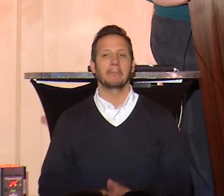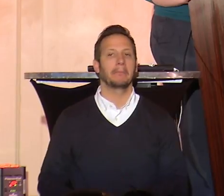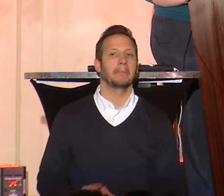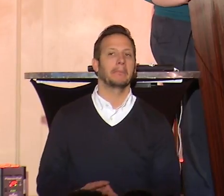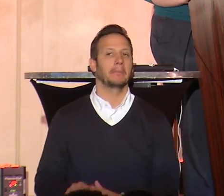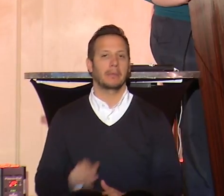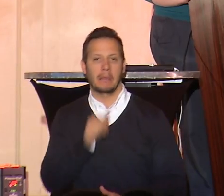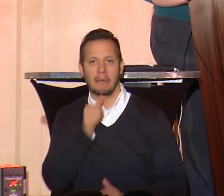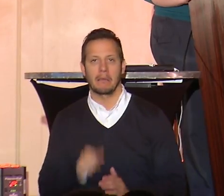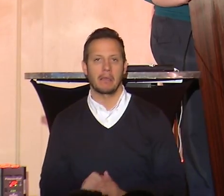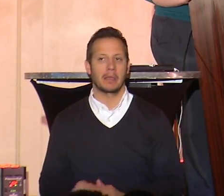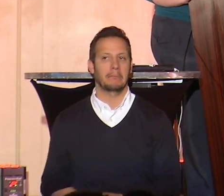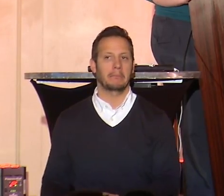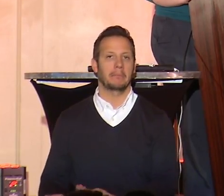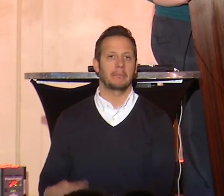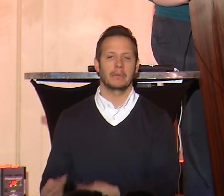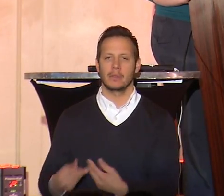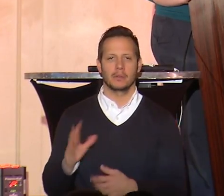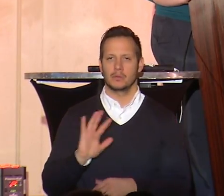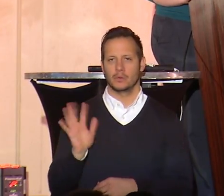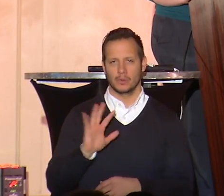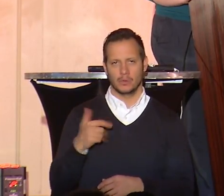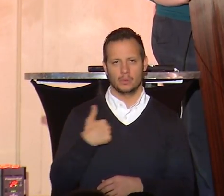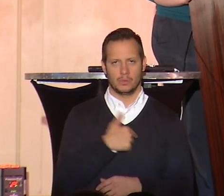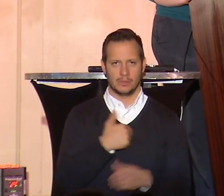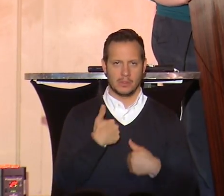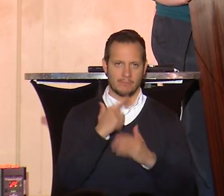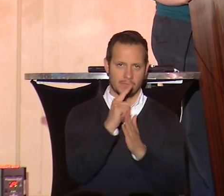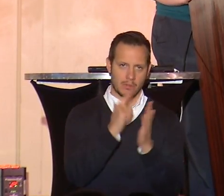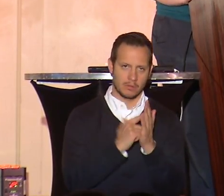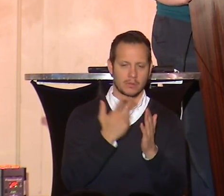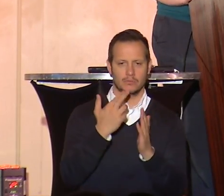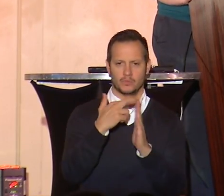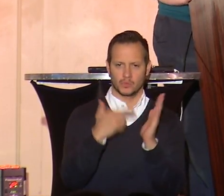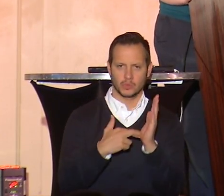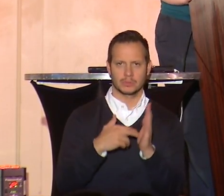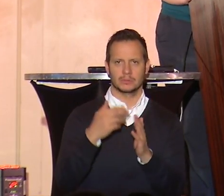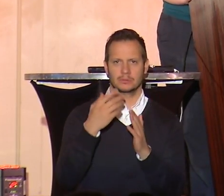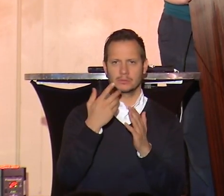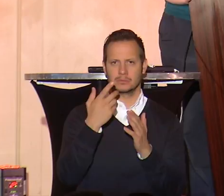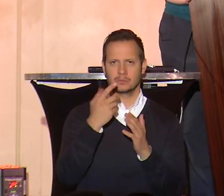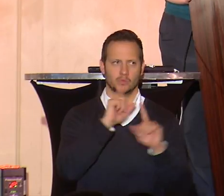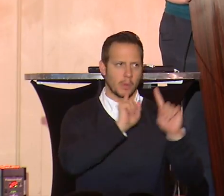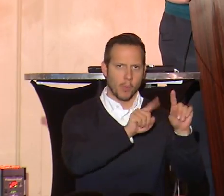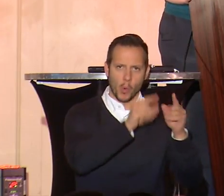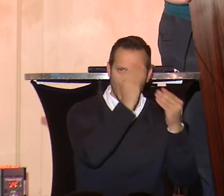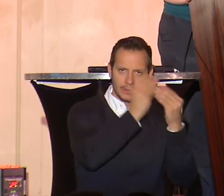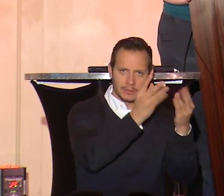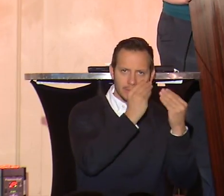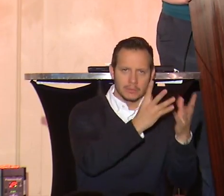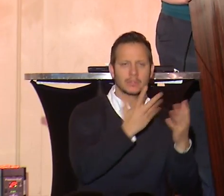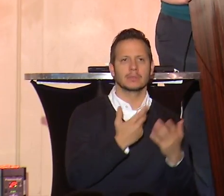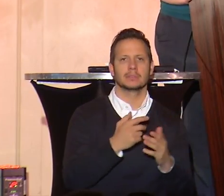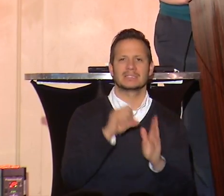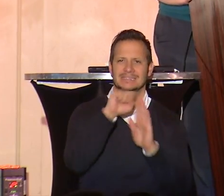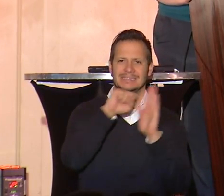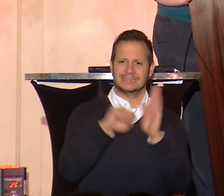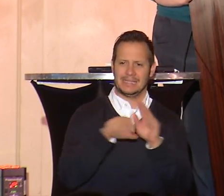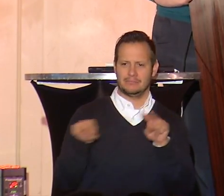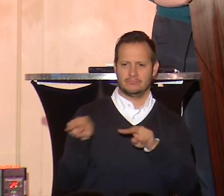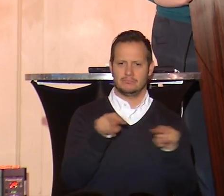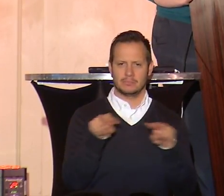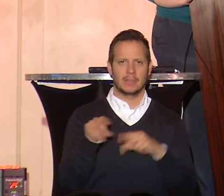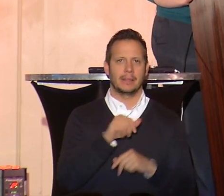We have to have guidelines, we have to have state sanctioning, we have to have reporting, and we are not going to hide it in